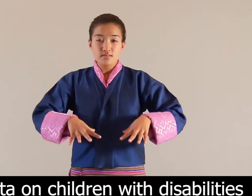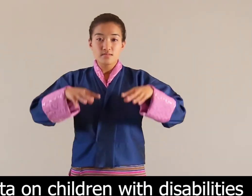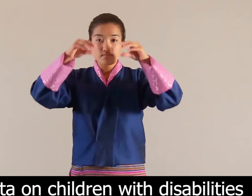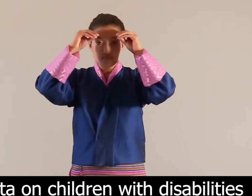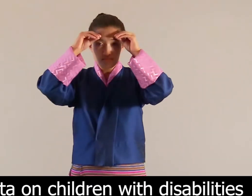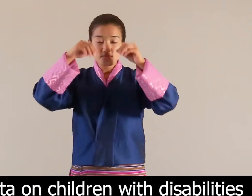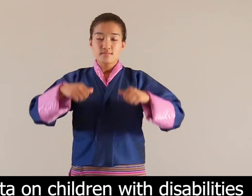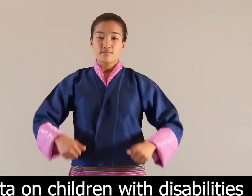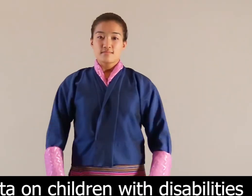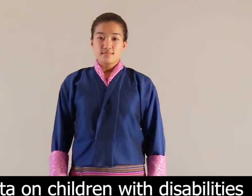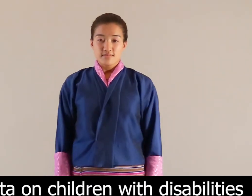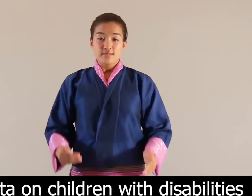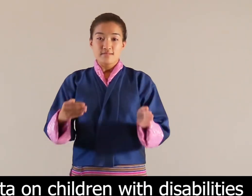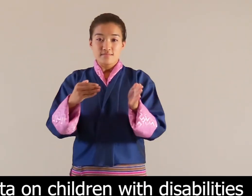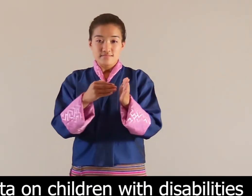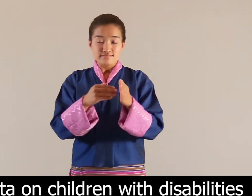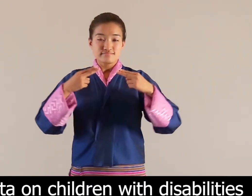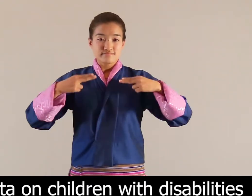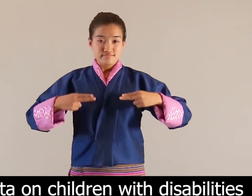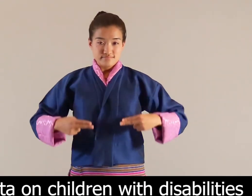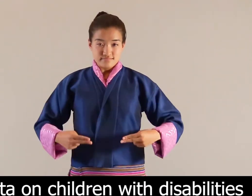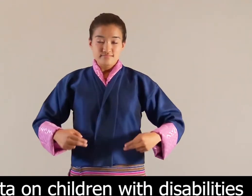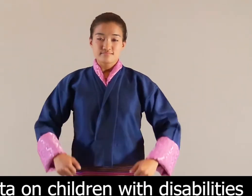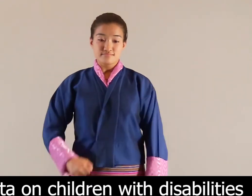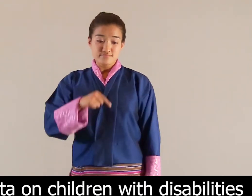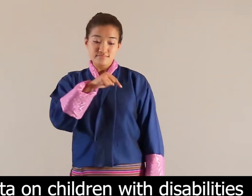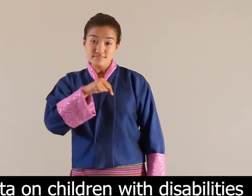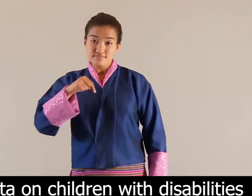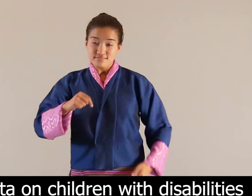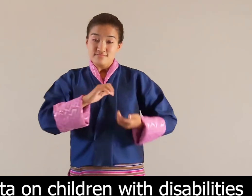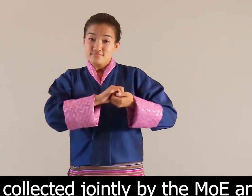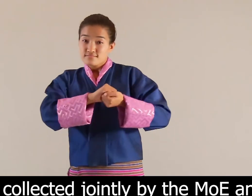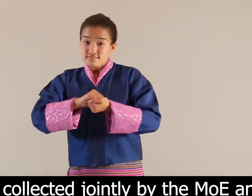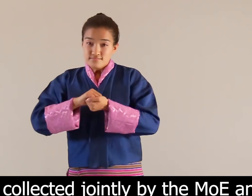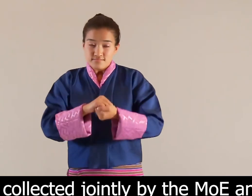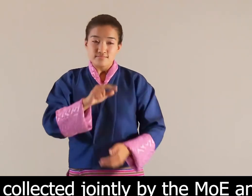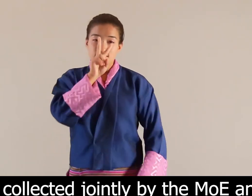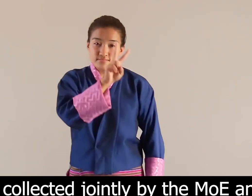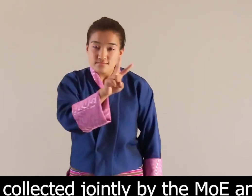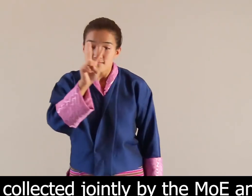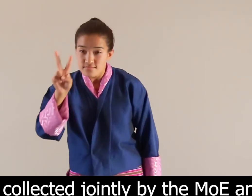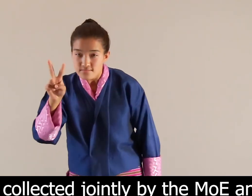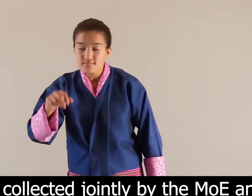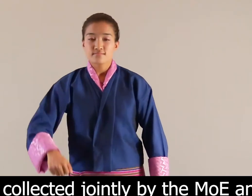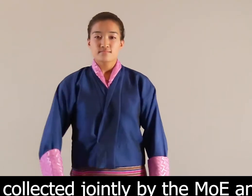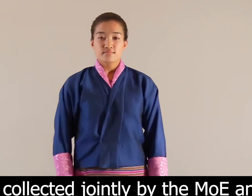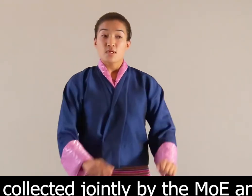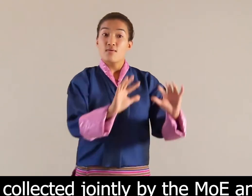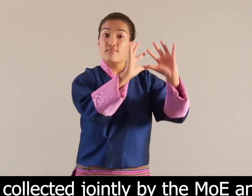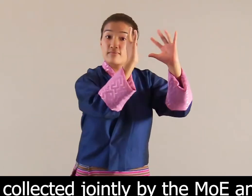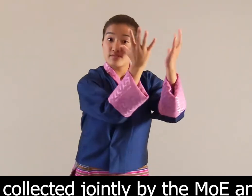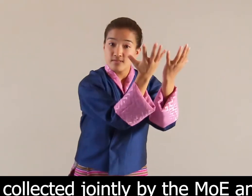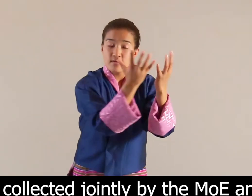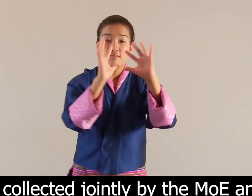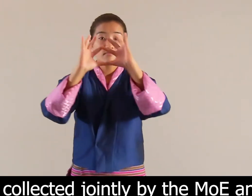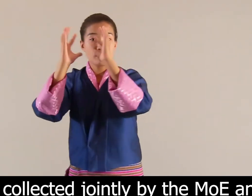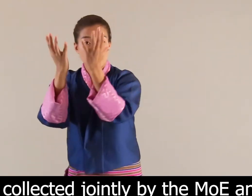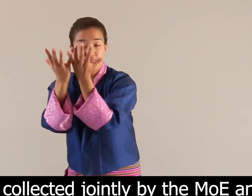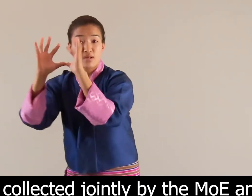Data on children with disabilities to be collected jointly by the Ministry of Education